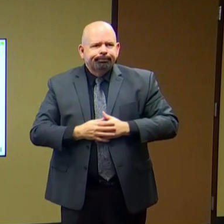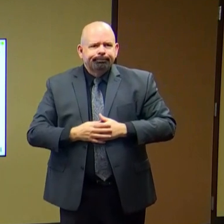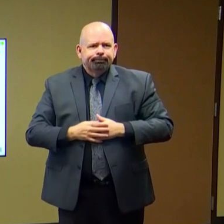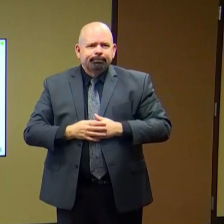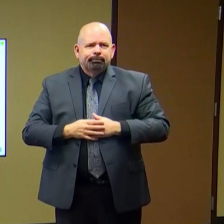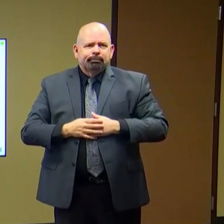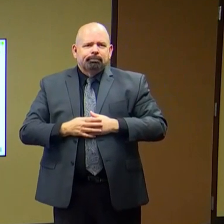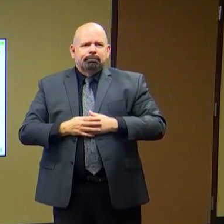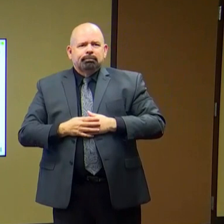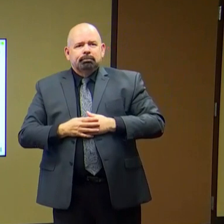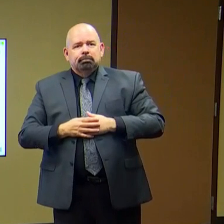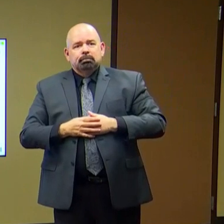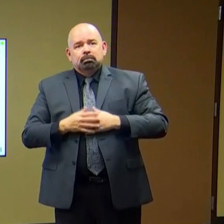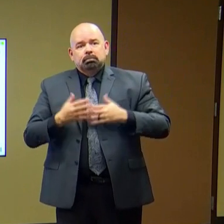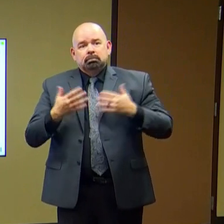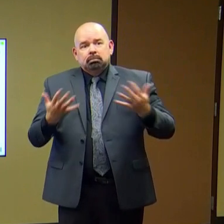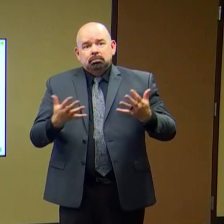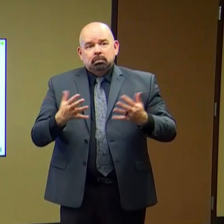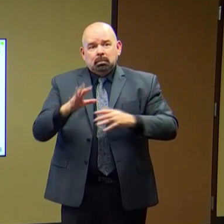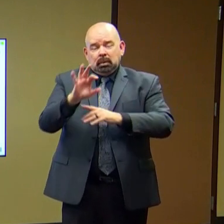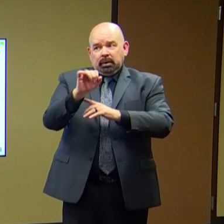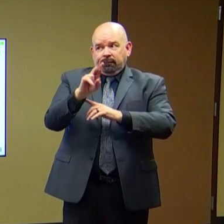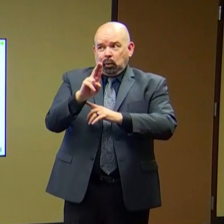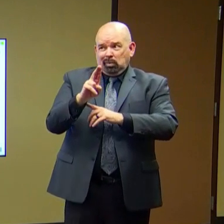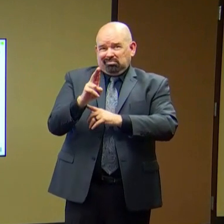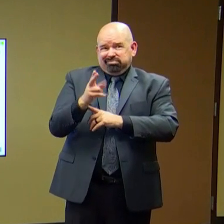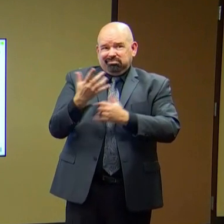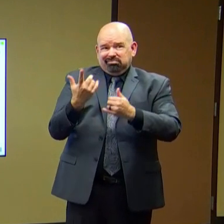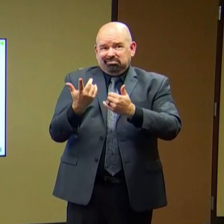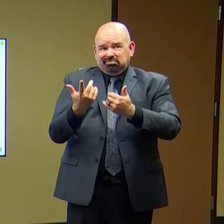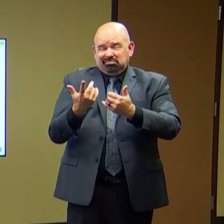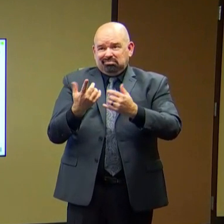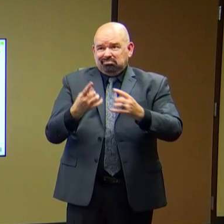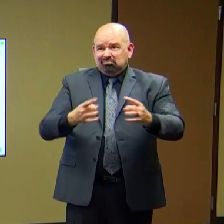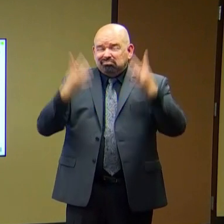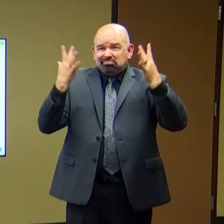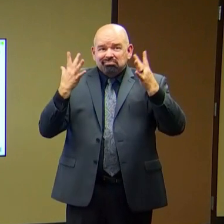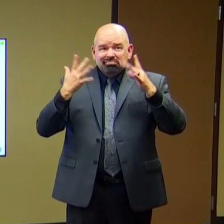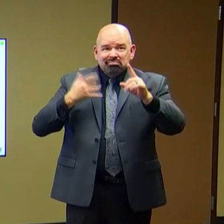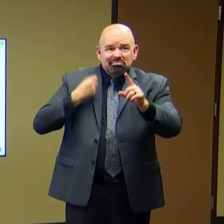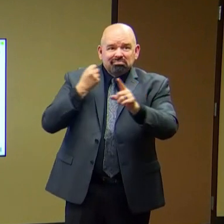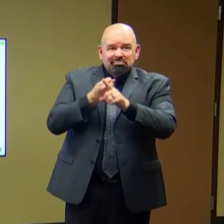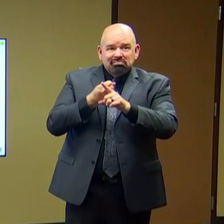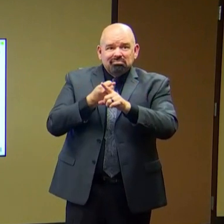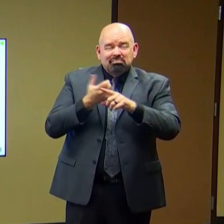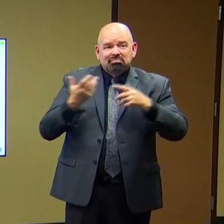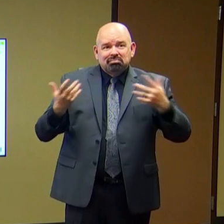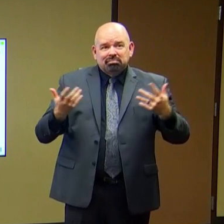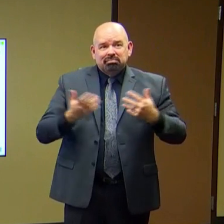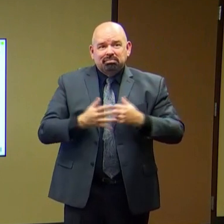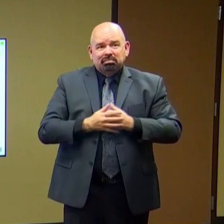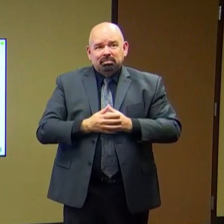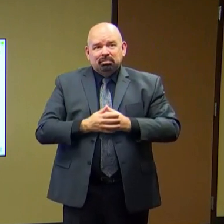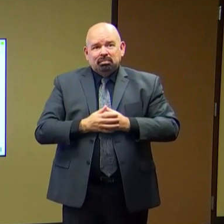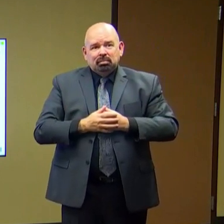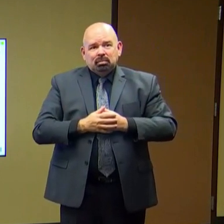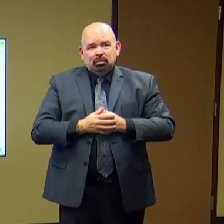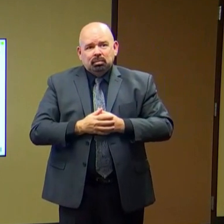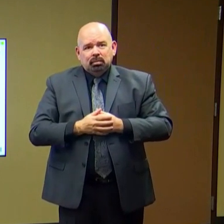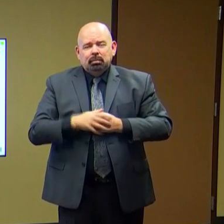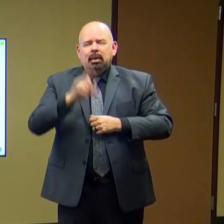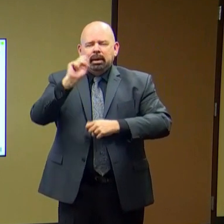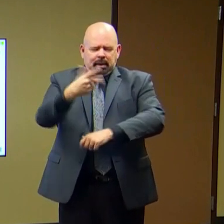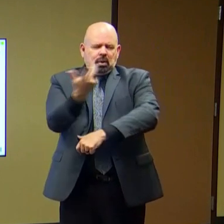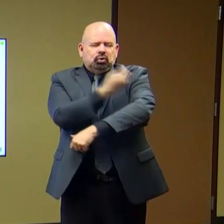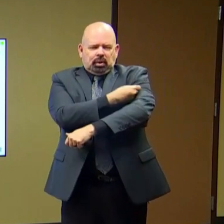a bad flu season. We have a vaccine for the flu. We have it available. Get your flu vaccine now. I